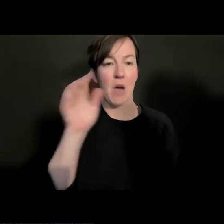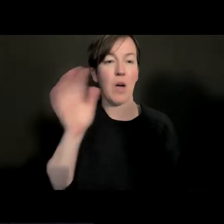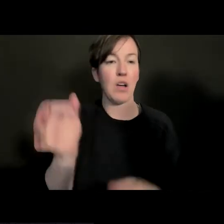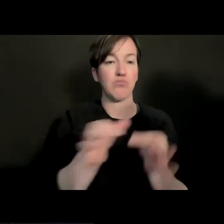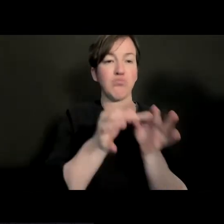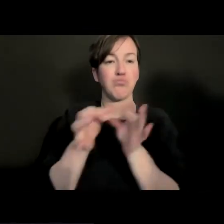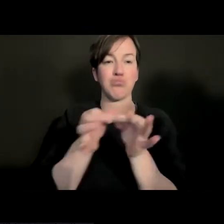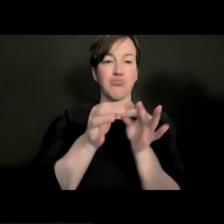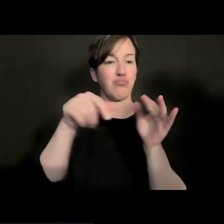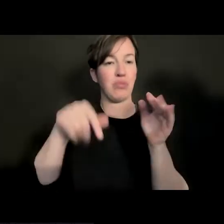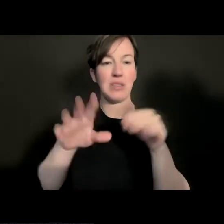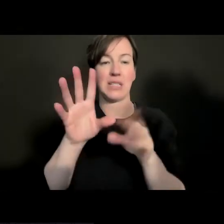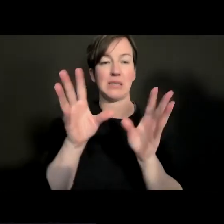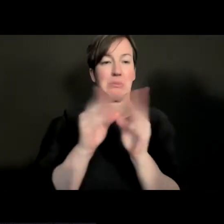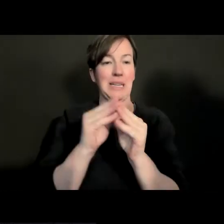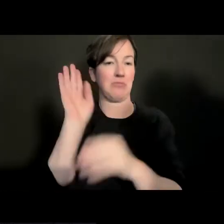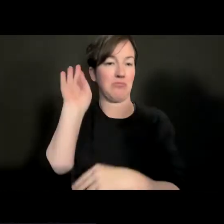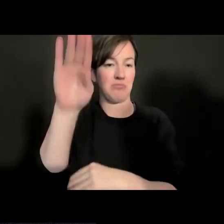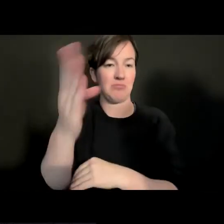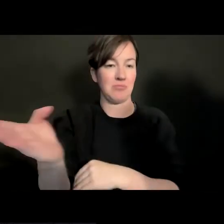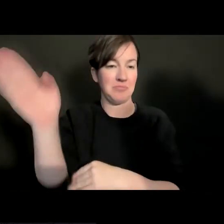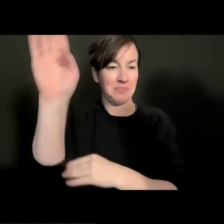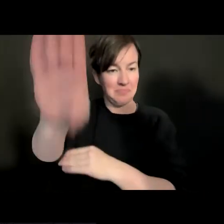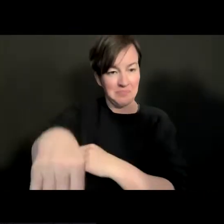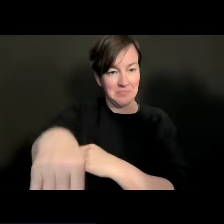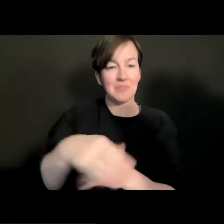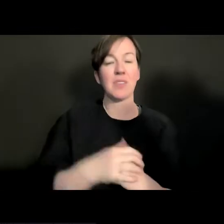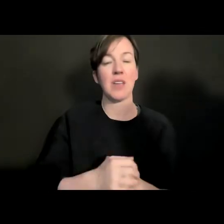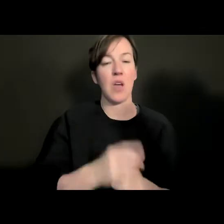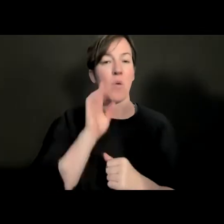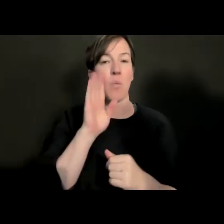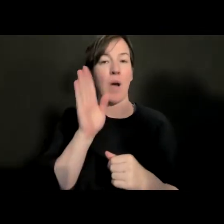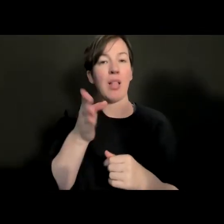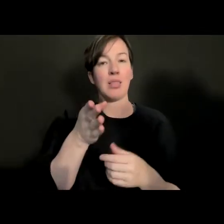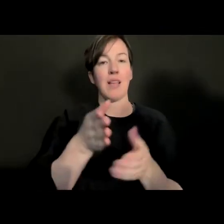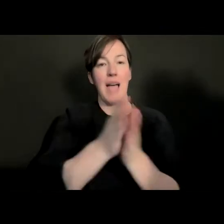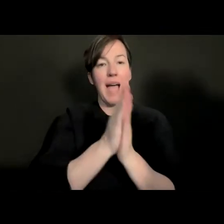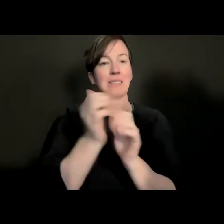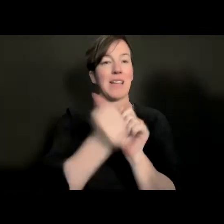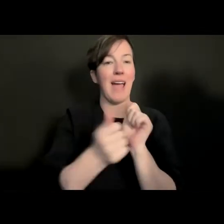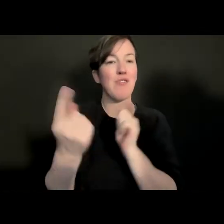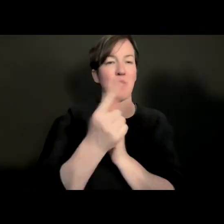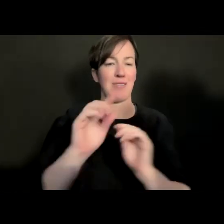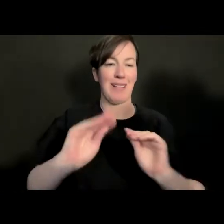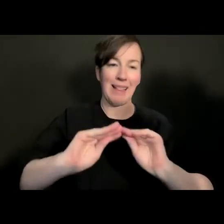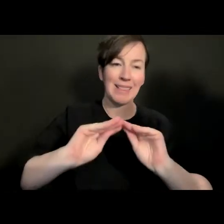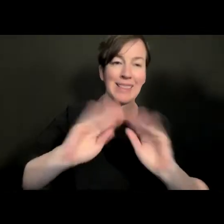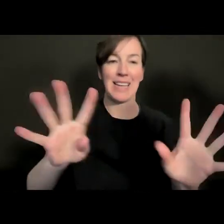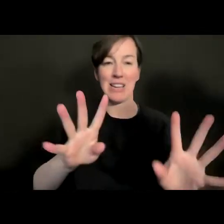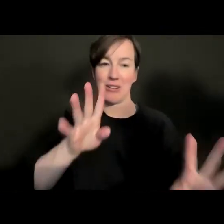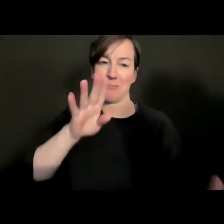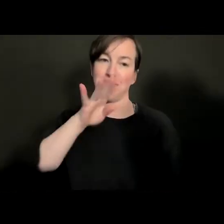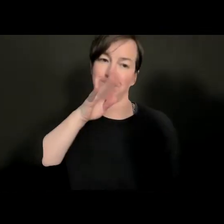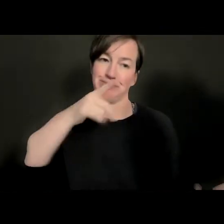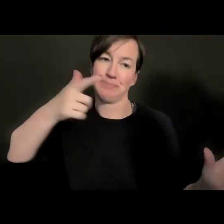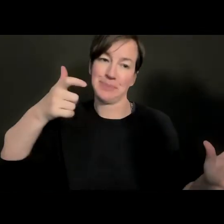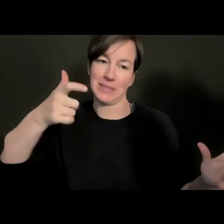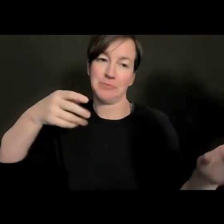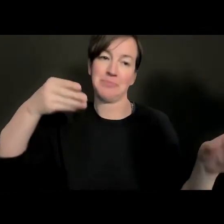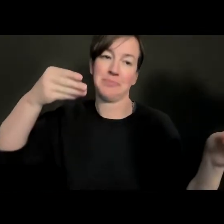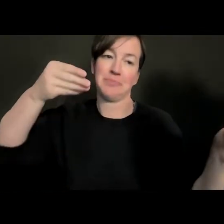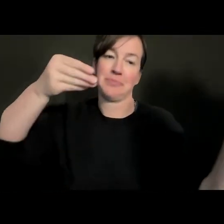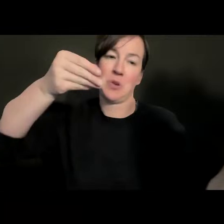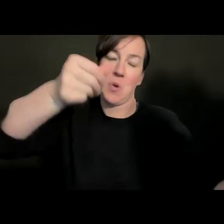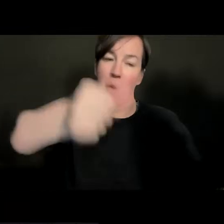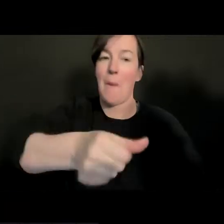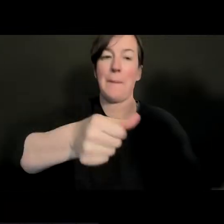our meeting this evening. We would like to ask everyone to speak at a clear and reasonable pace for our